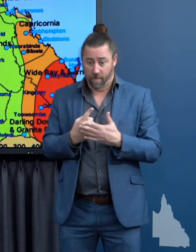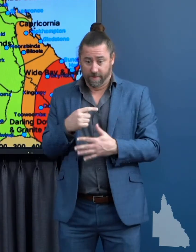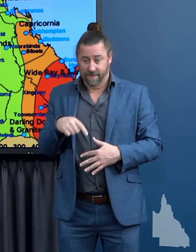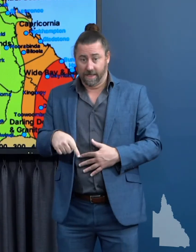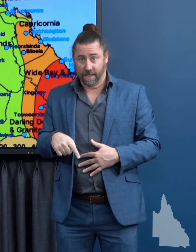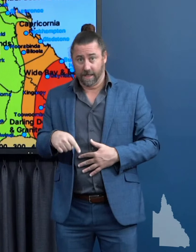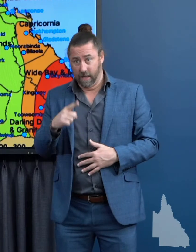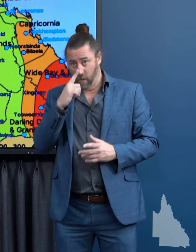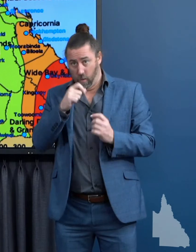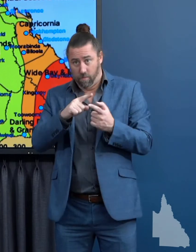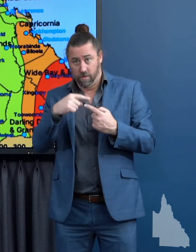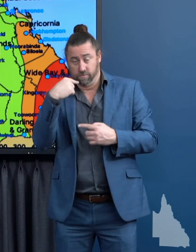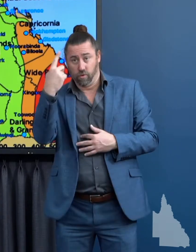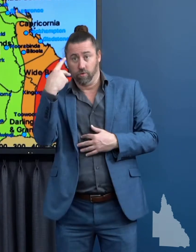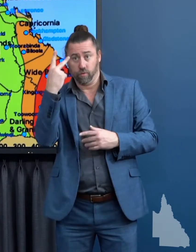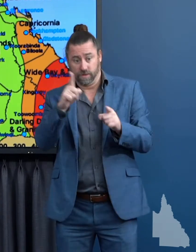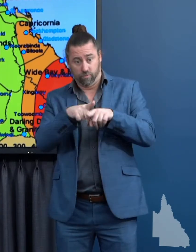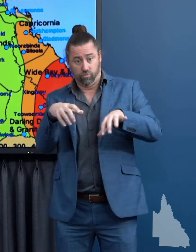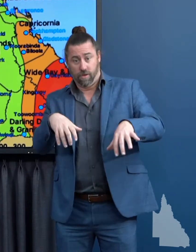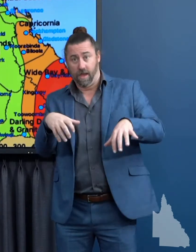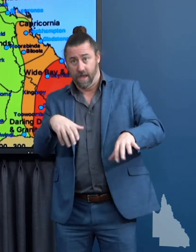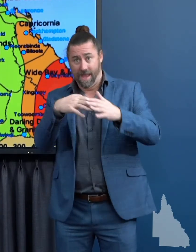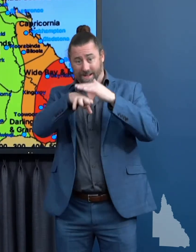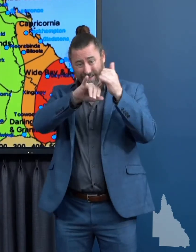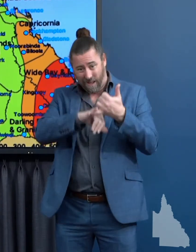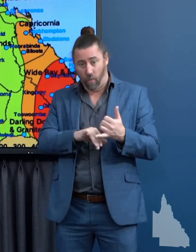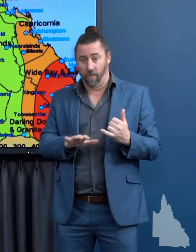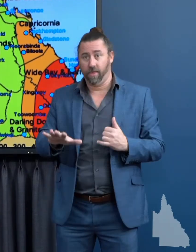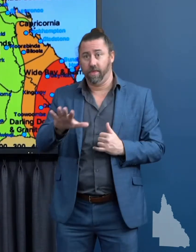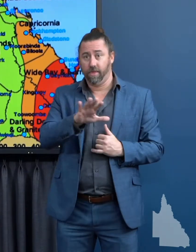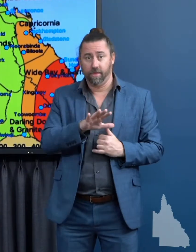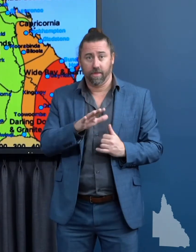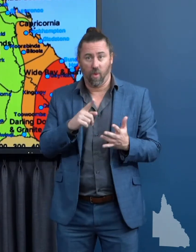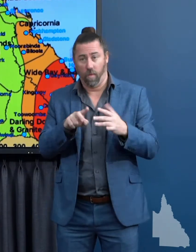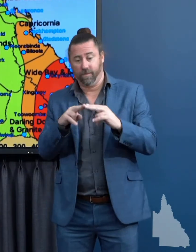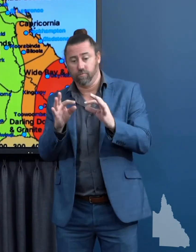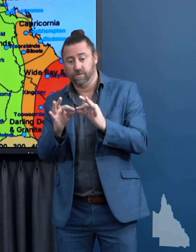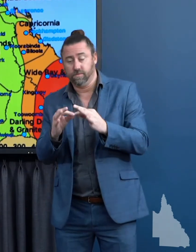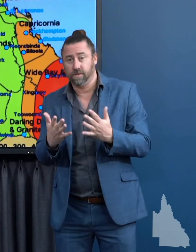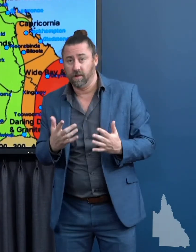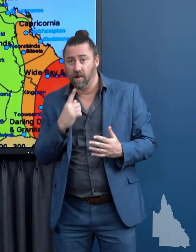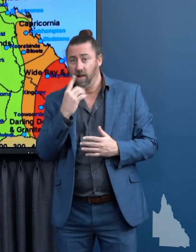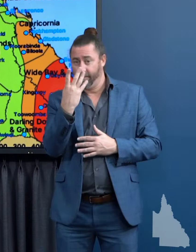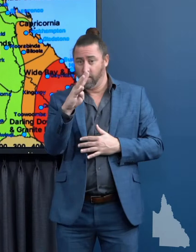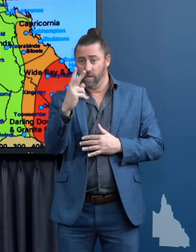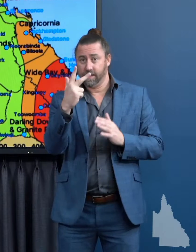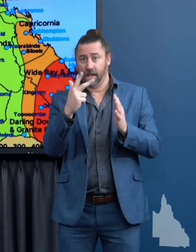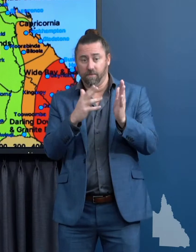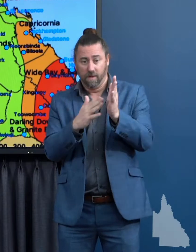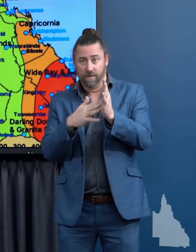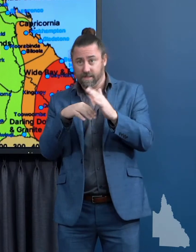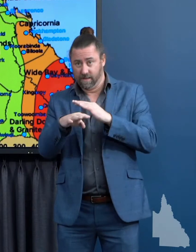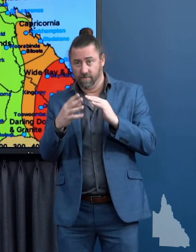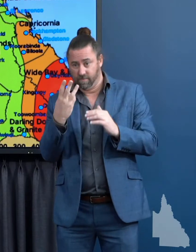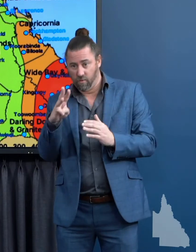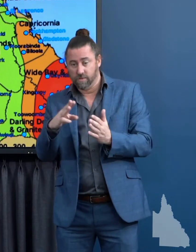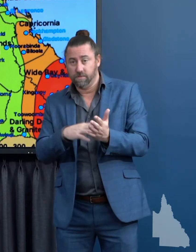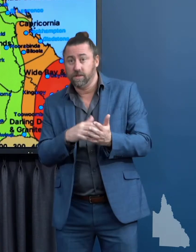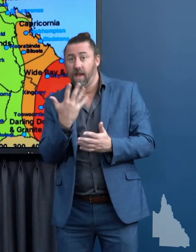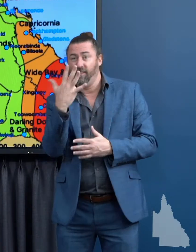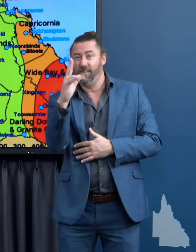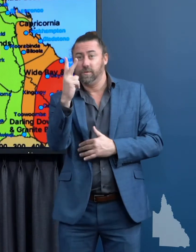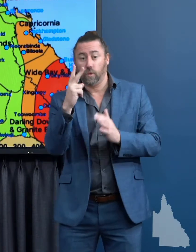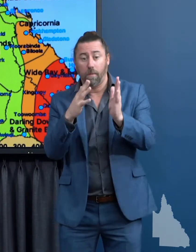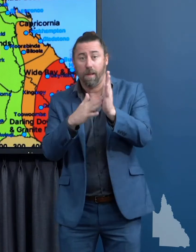can expect for the rest of the day and into tomorrow. So 48 millimetres within half an hour at Brisbane, 52 millimetres